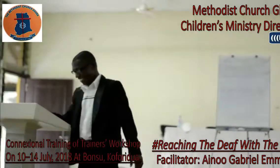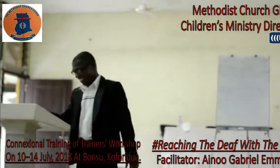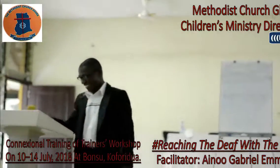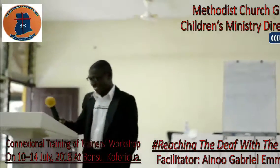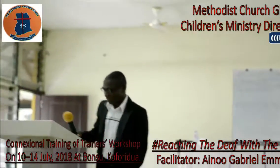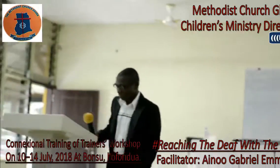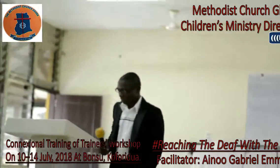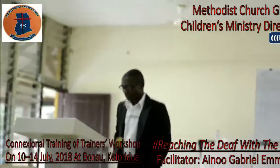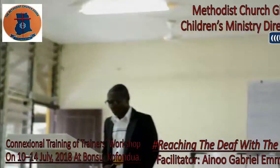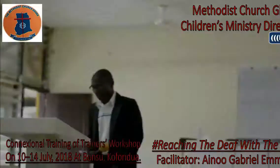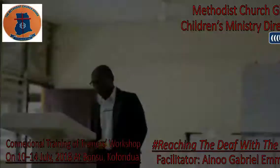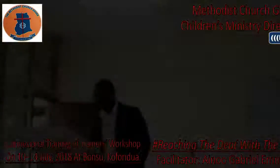fine.